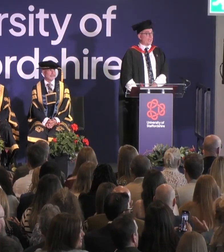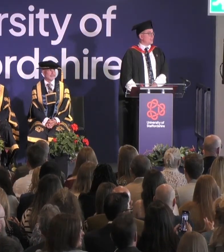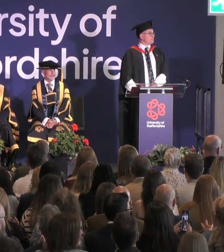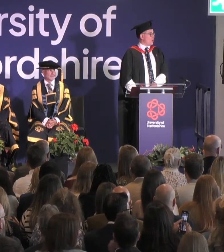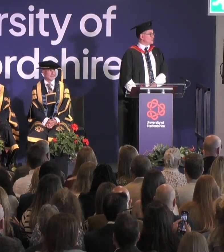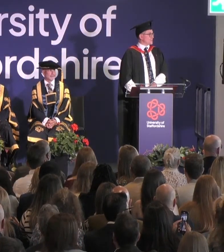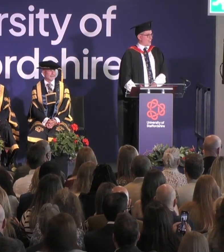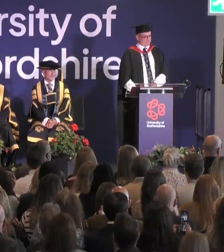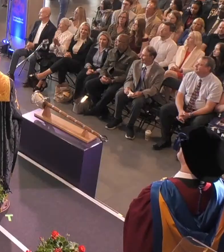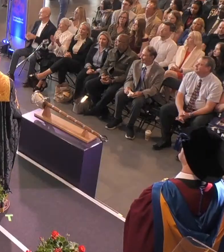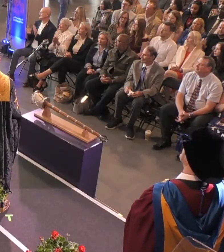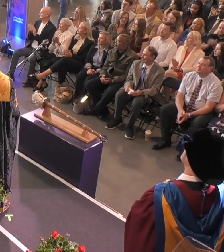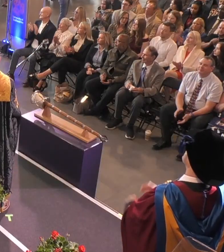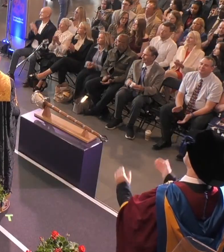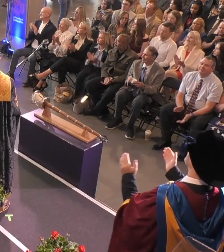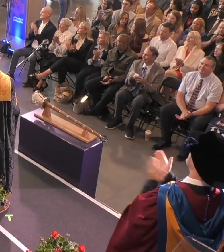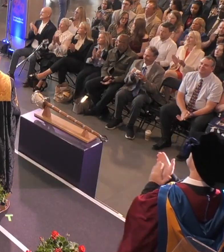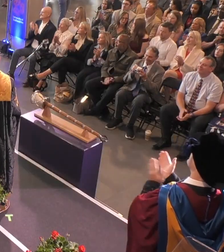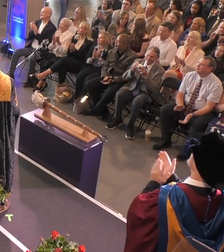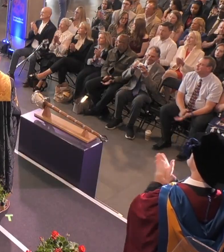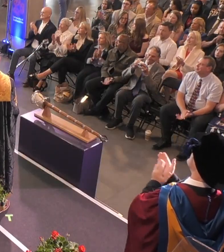Daisy Kellett Potter.